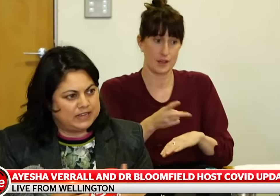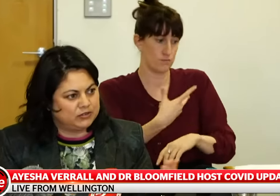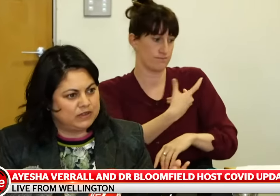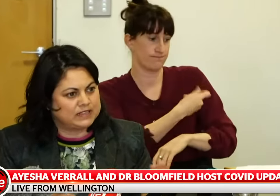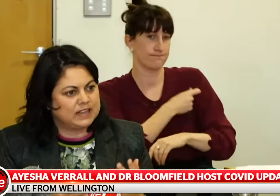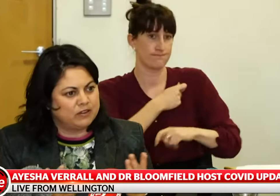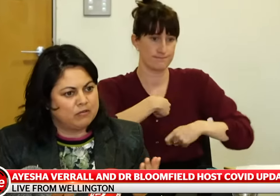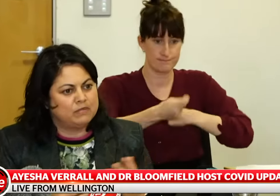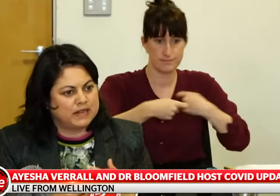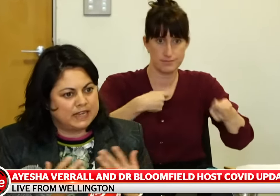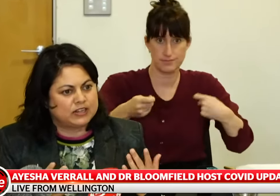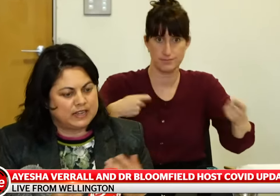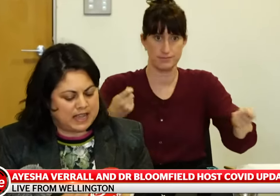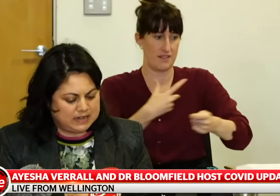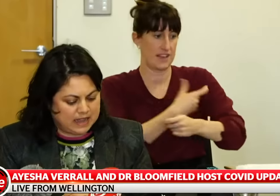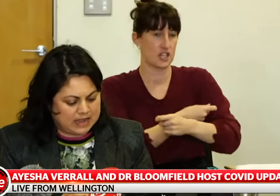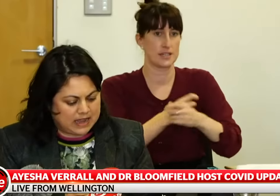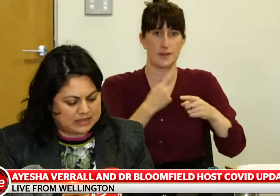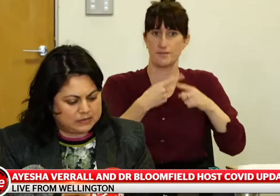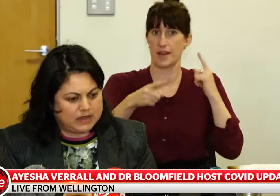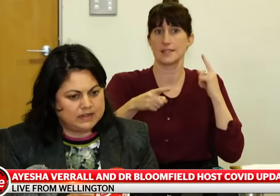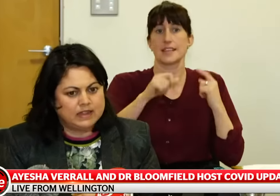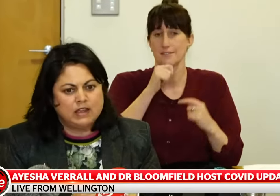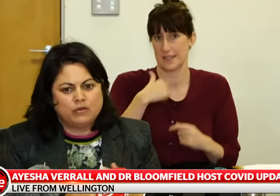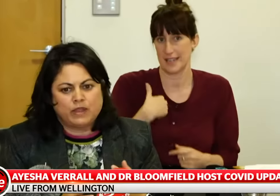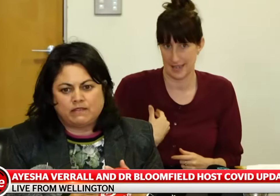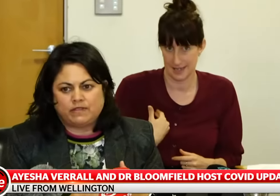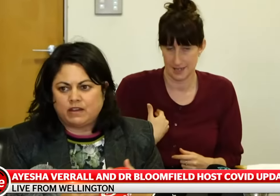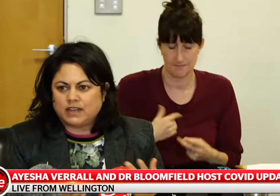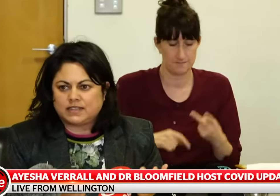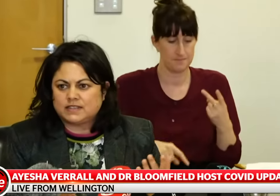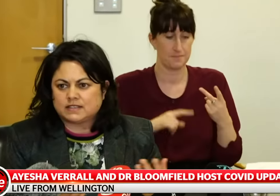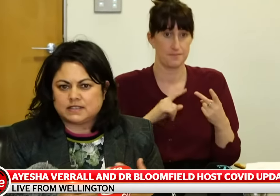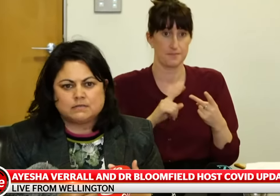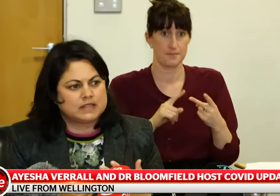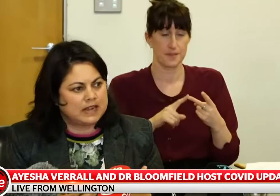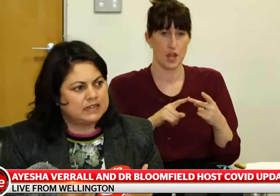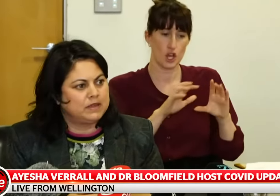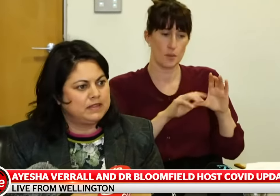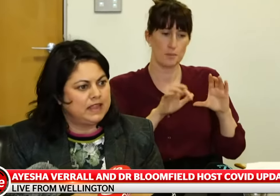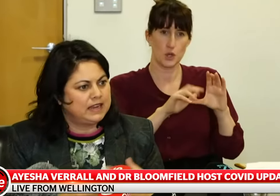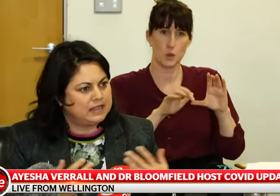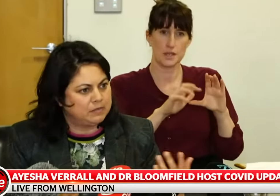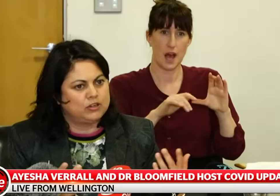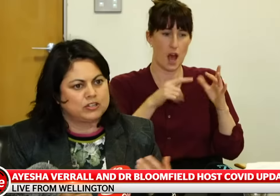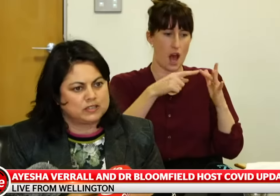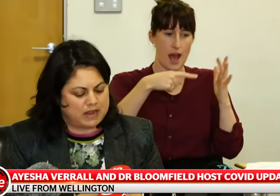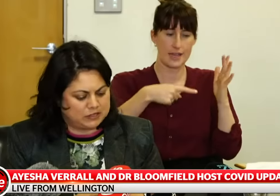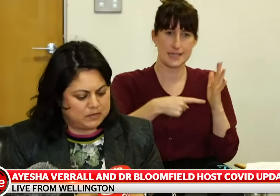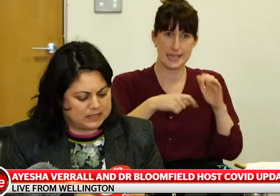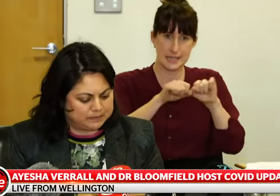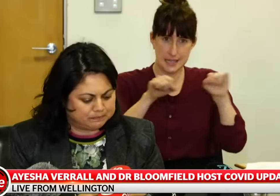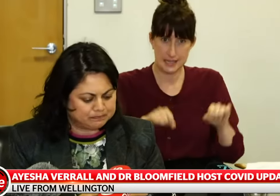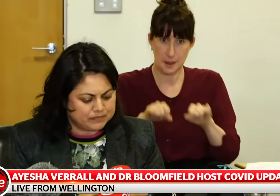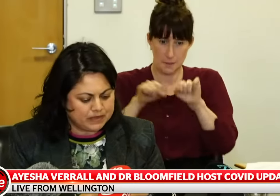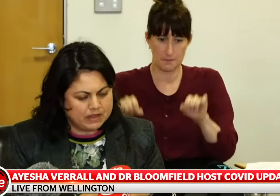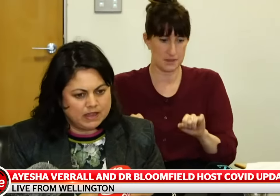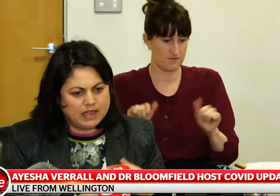if we need to vaccinate the whole population again at speed. We have the IT systems that underpin that and the purchase